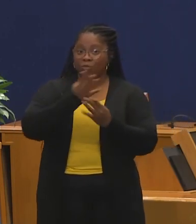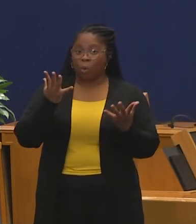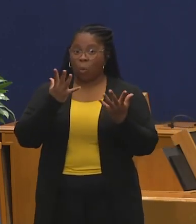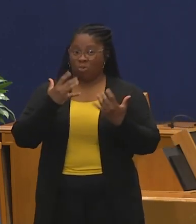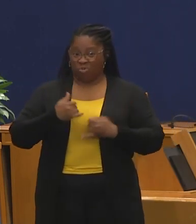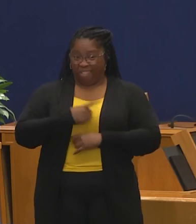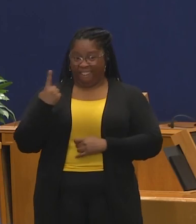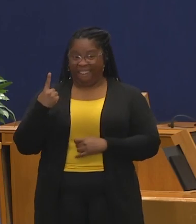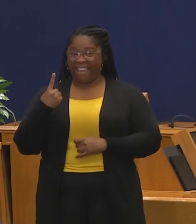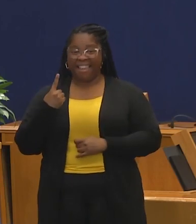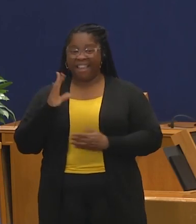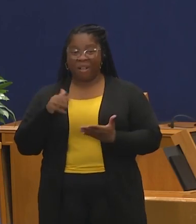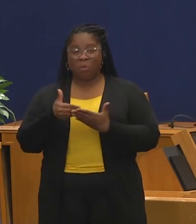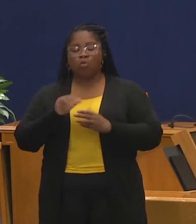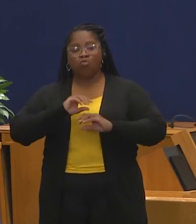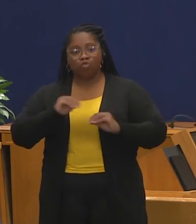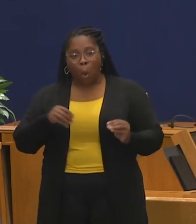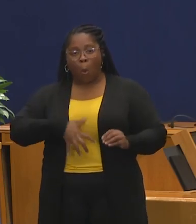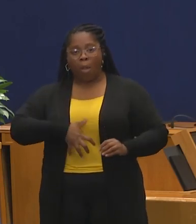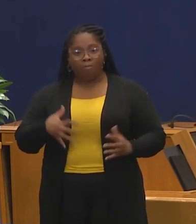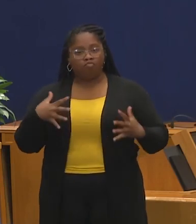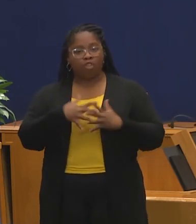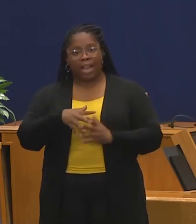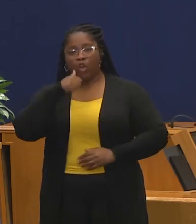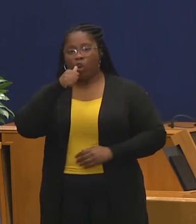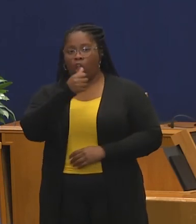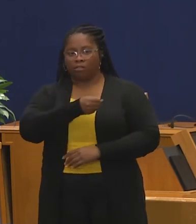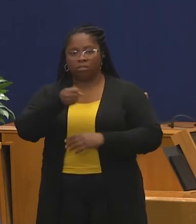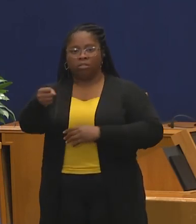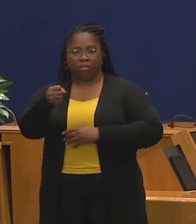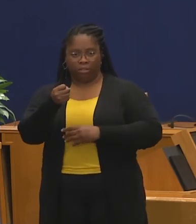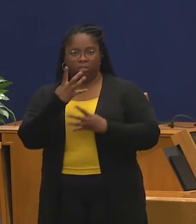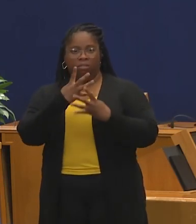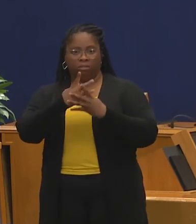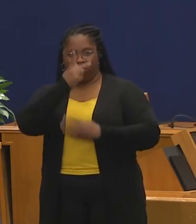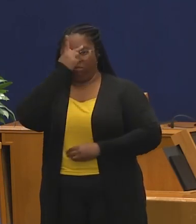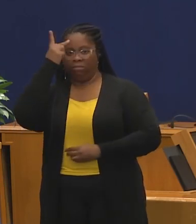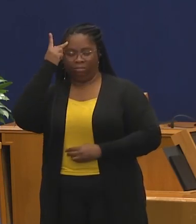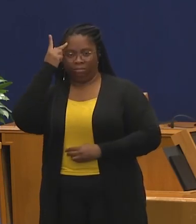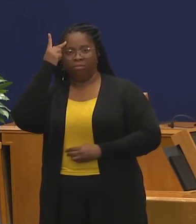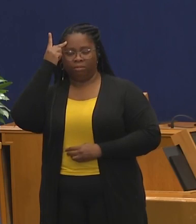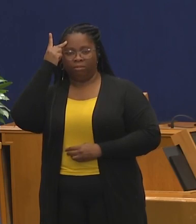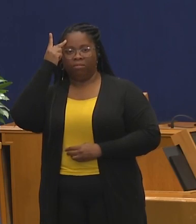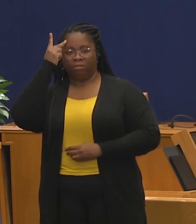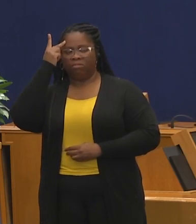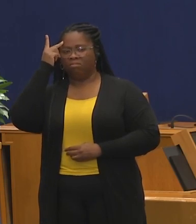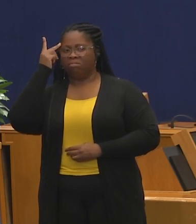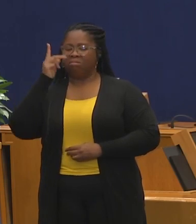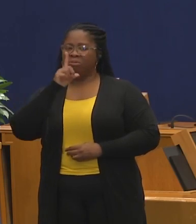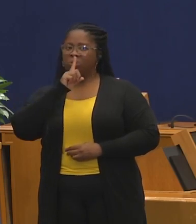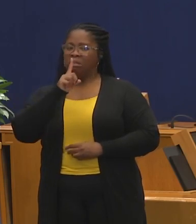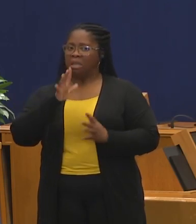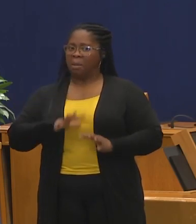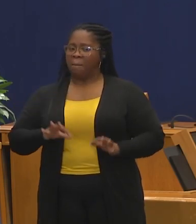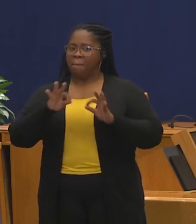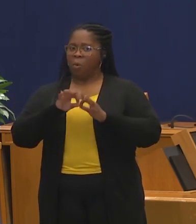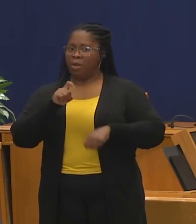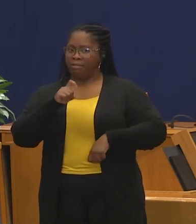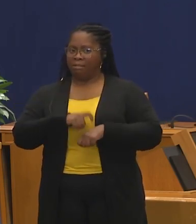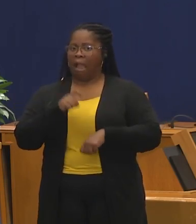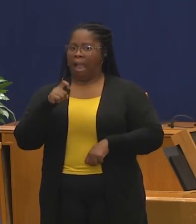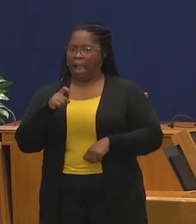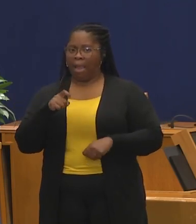close to having no pregnant girls incarcerated at a critical time that we have been going